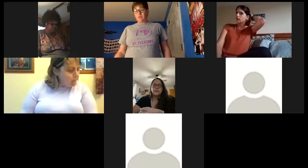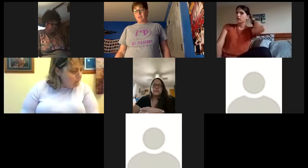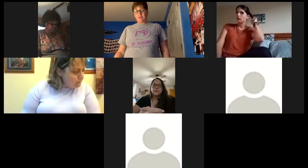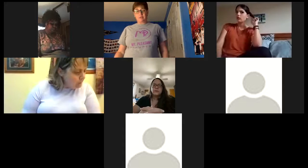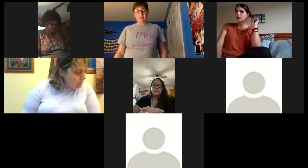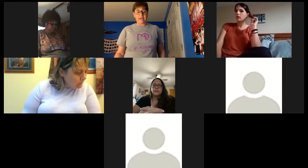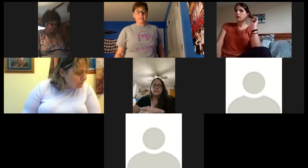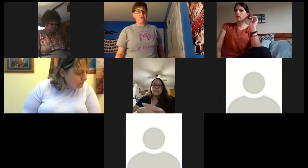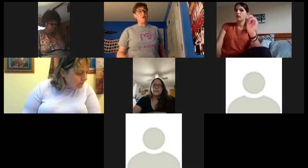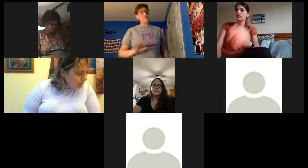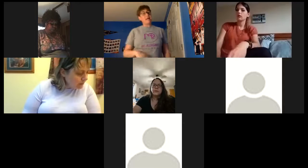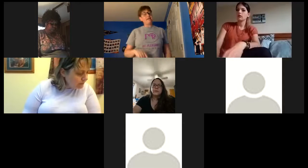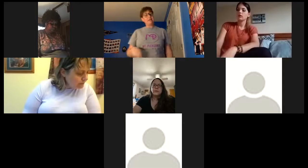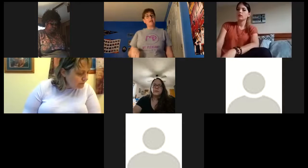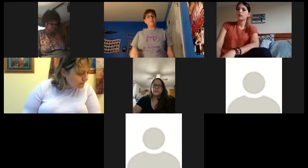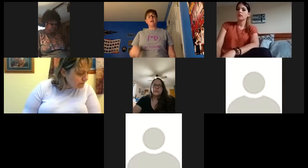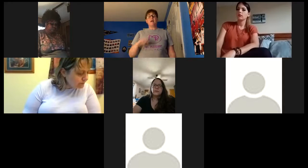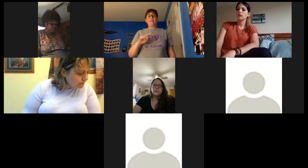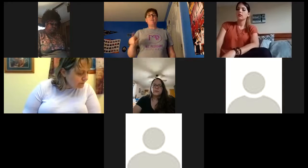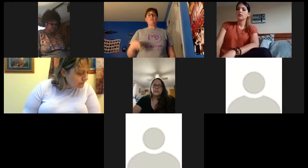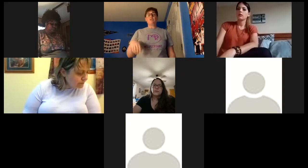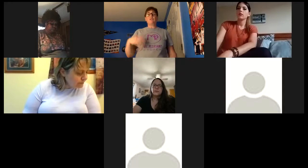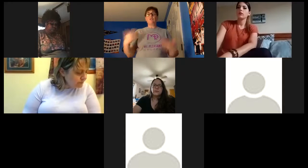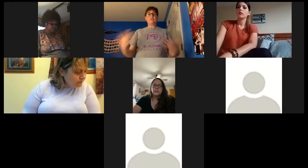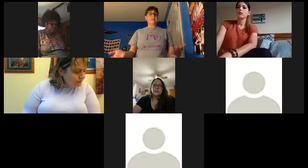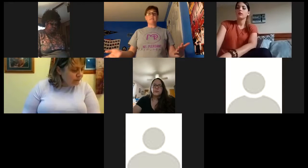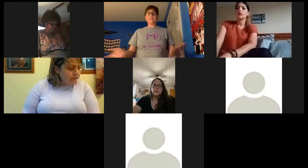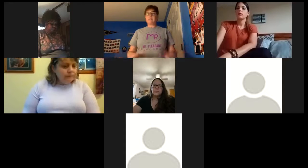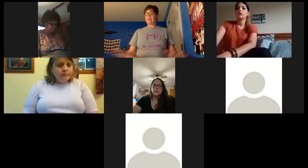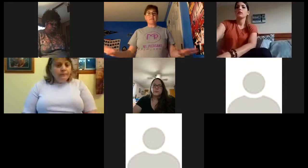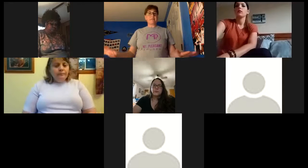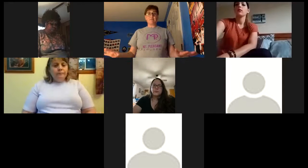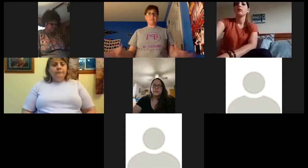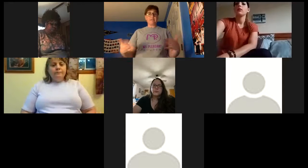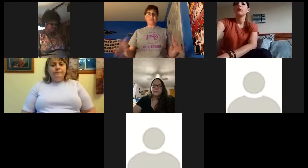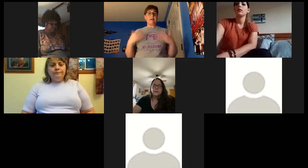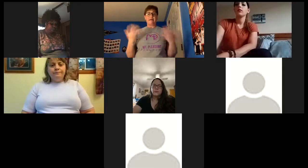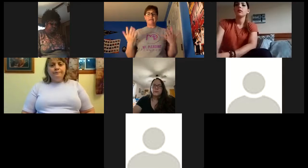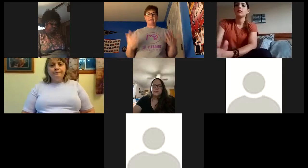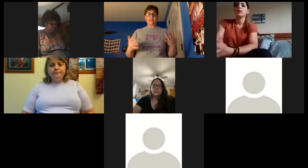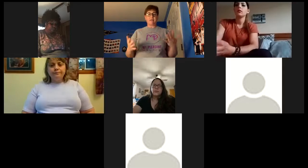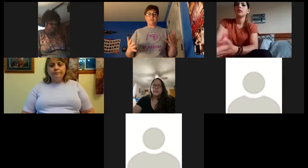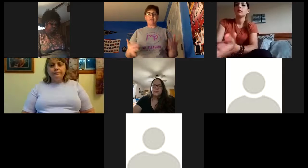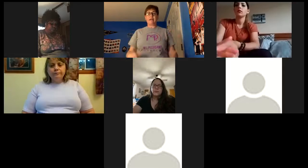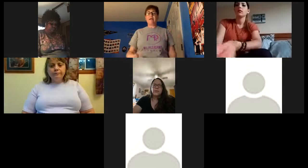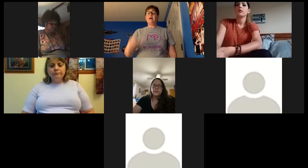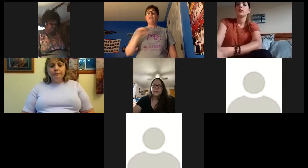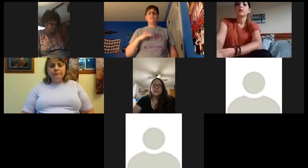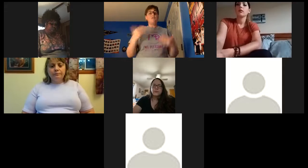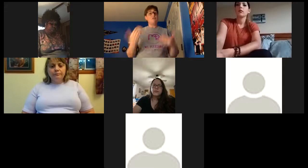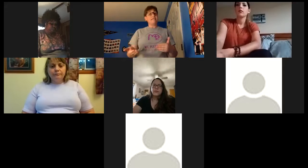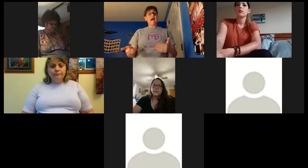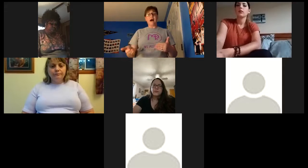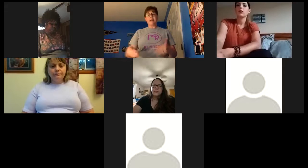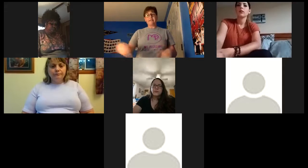don't. Okay, so a lot of times people will just use, and this is acceptable. It's not like it's not the right sign. They'll